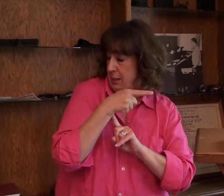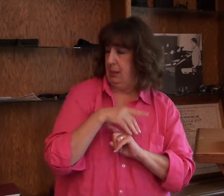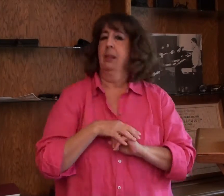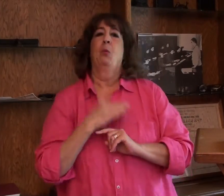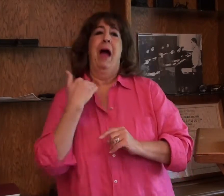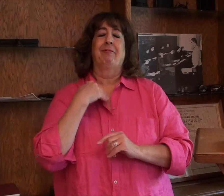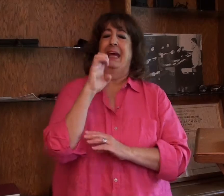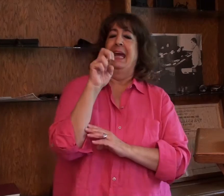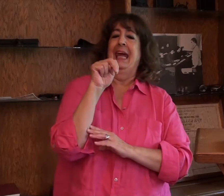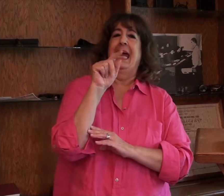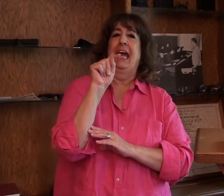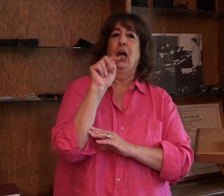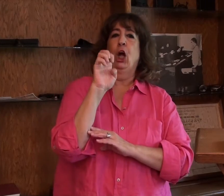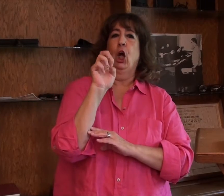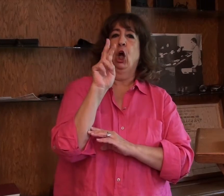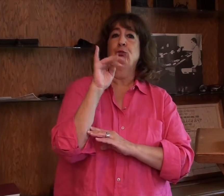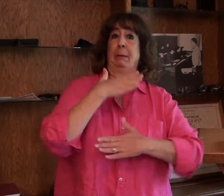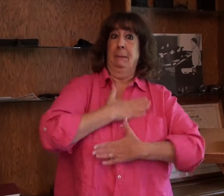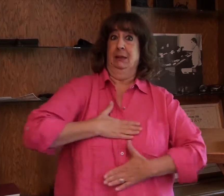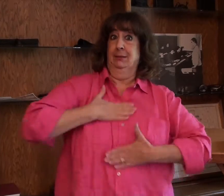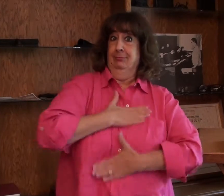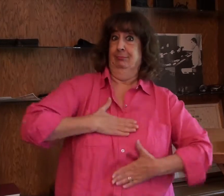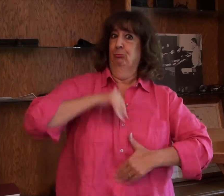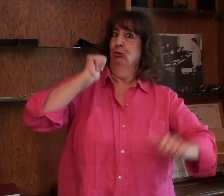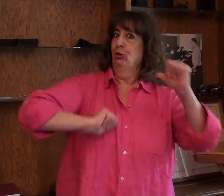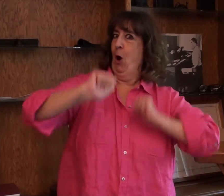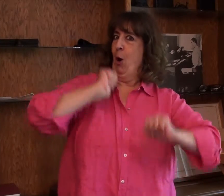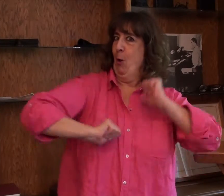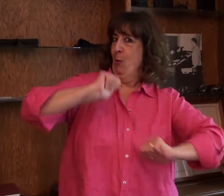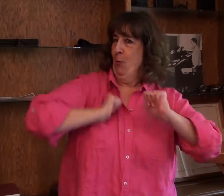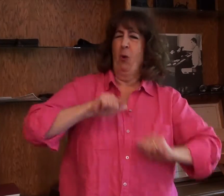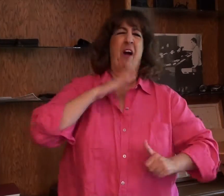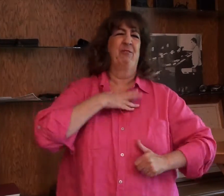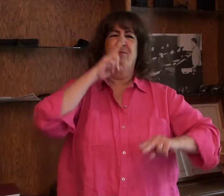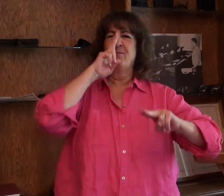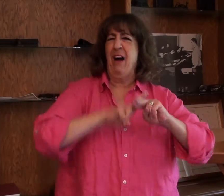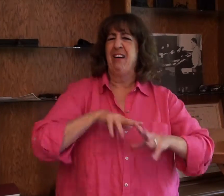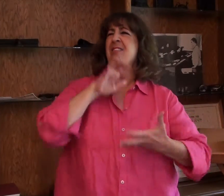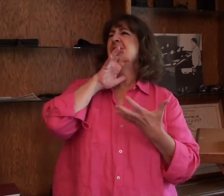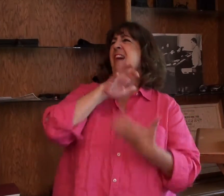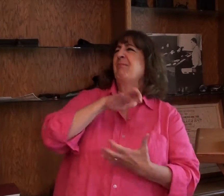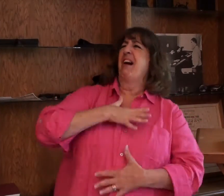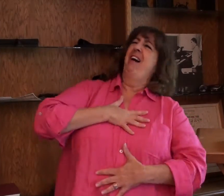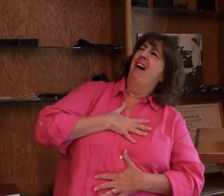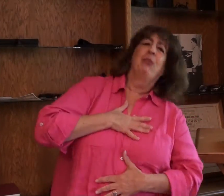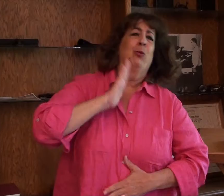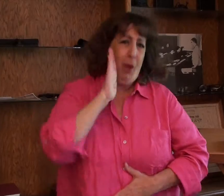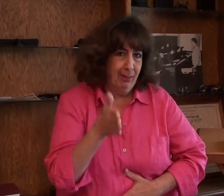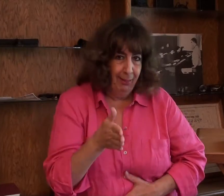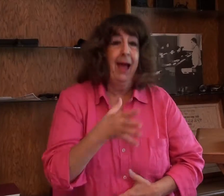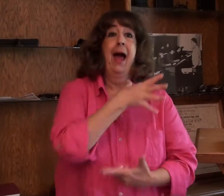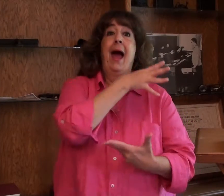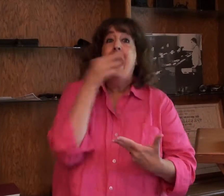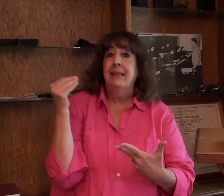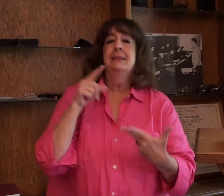at the Marriott Hotel. We will have entertainment. We'll have a show. We're going to have fun and laugh, and